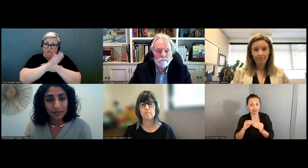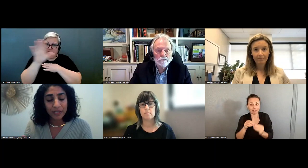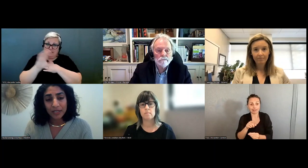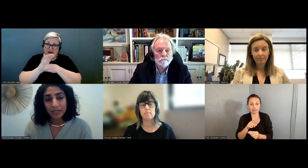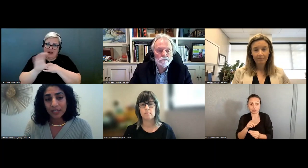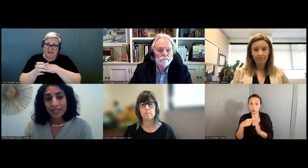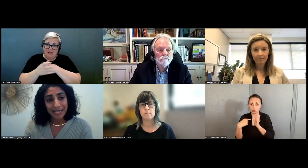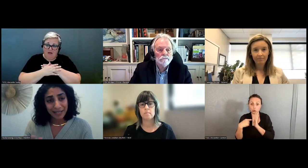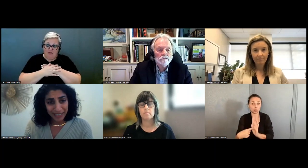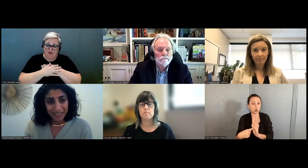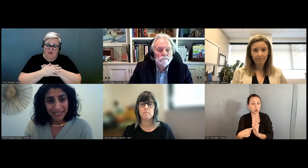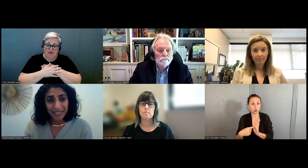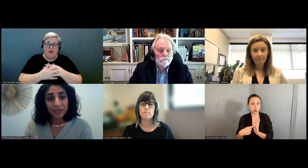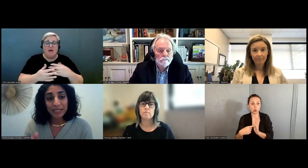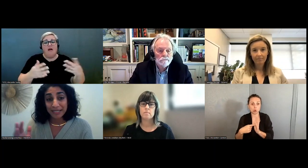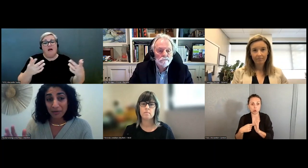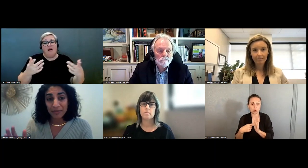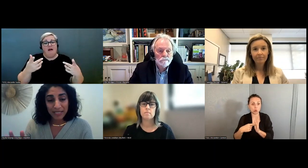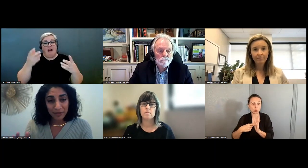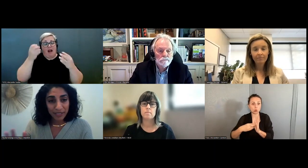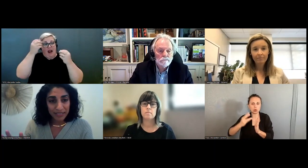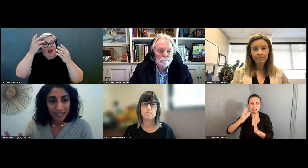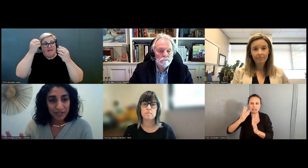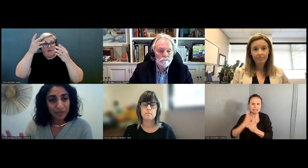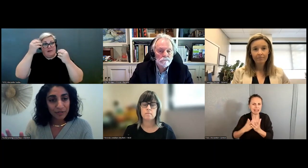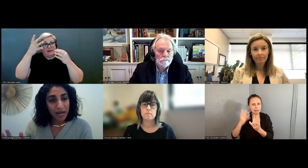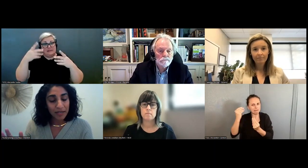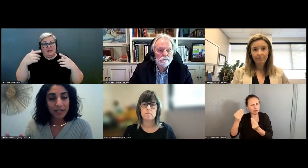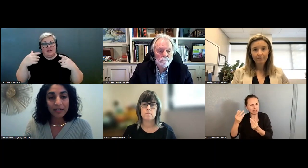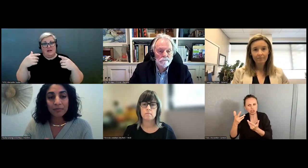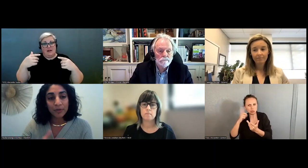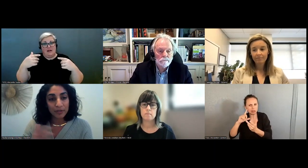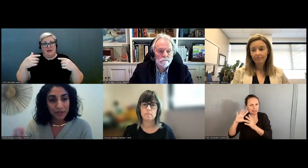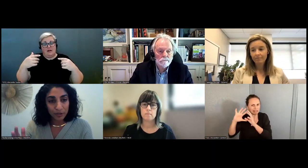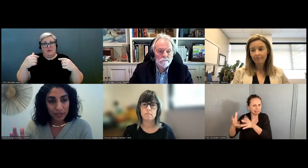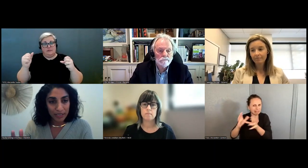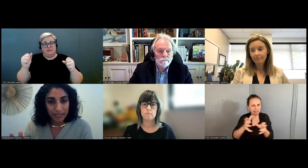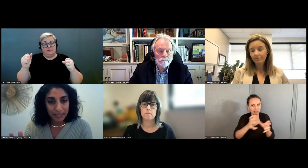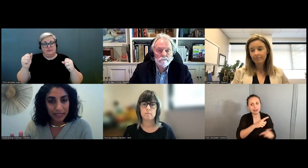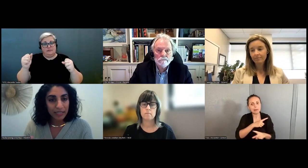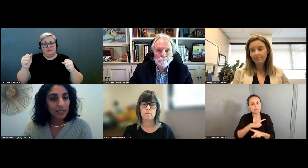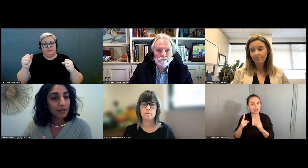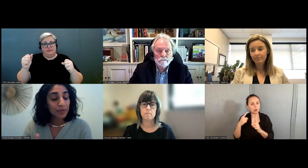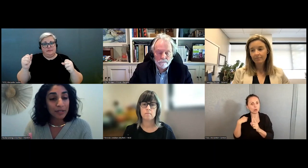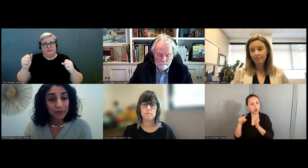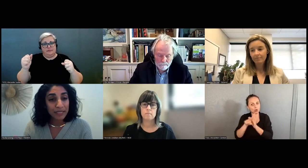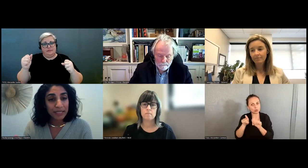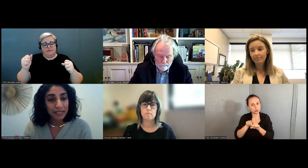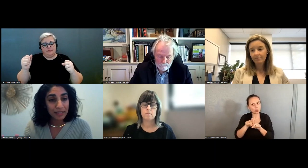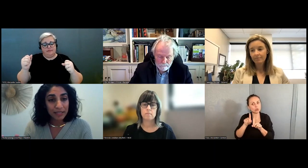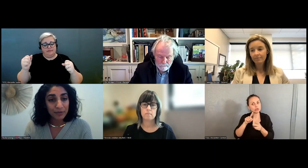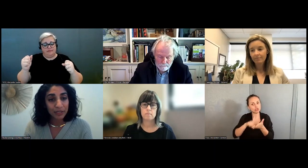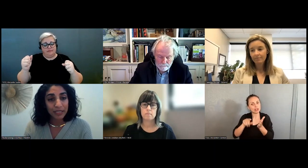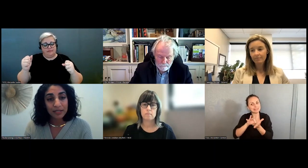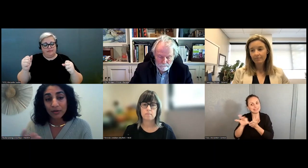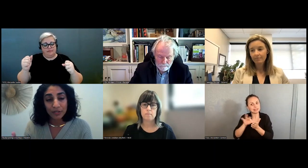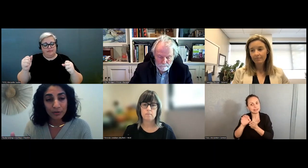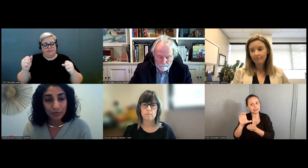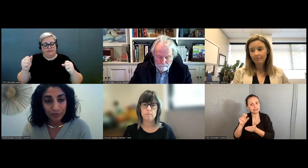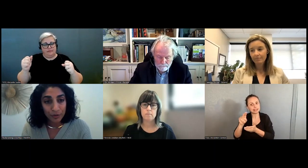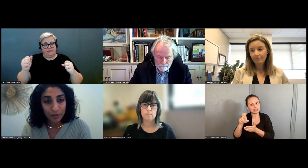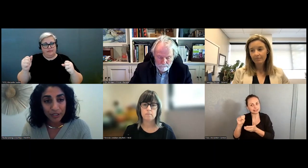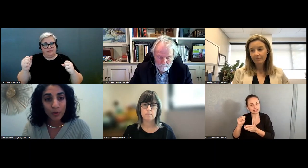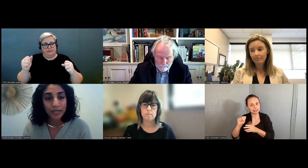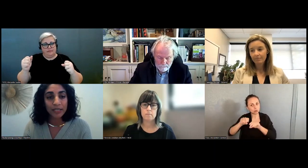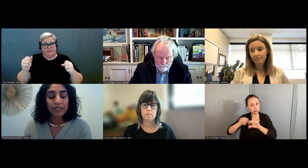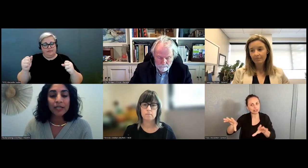lot of disaggregated data, you get some disaggregated data from that, but we also look to census data. There was a recent census release